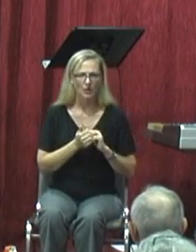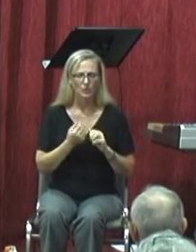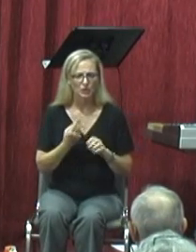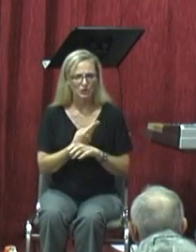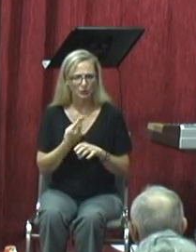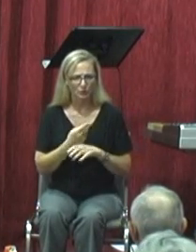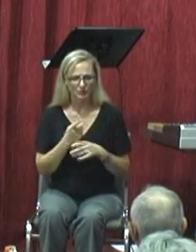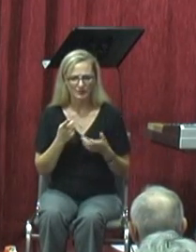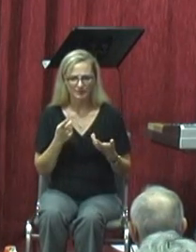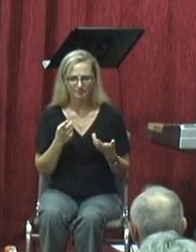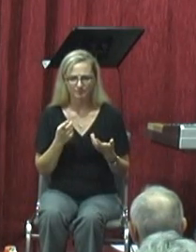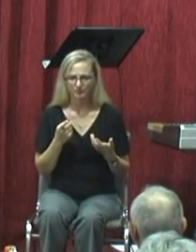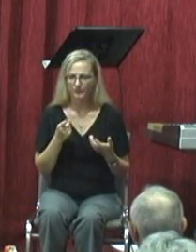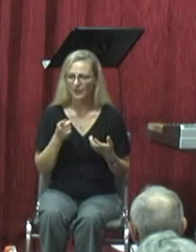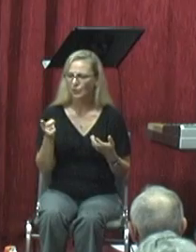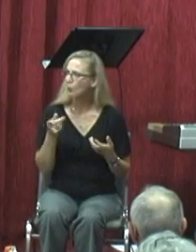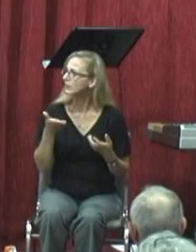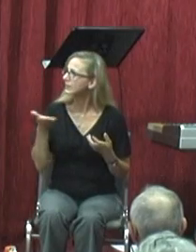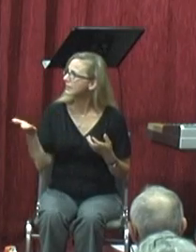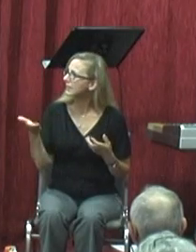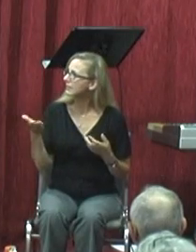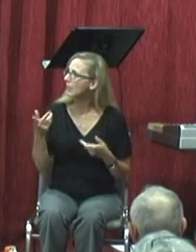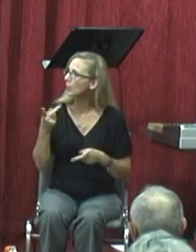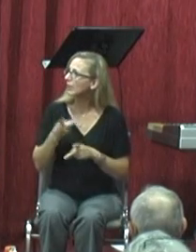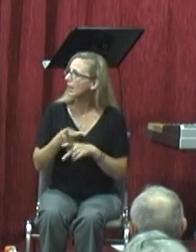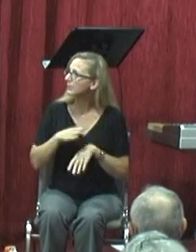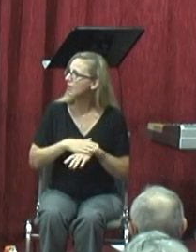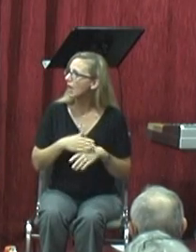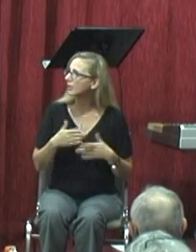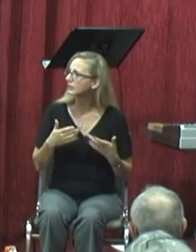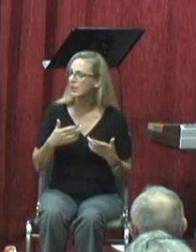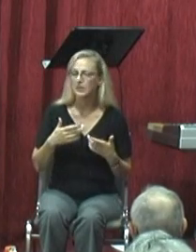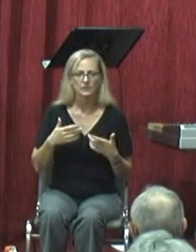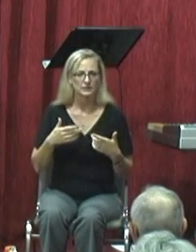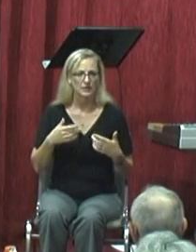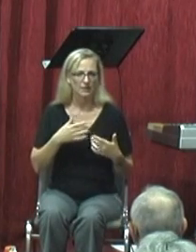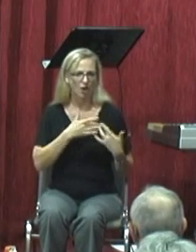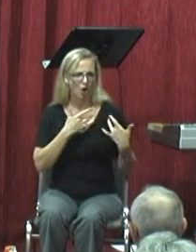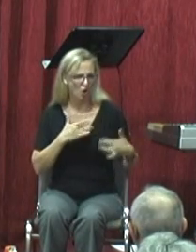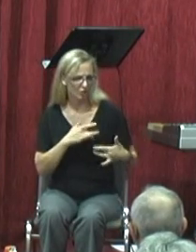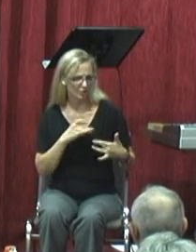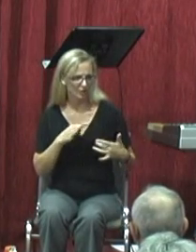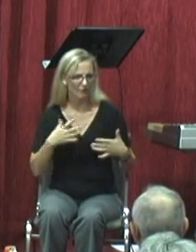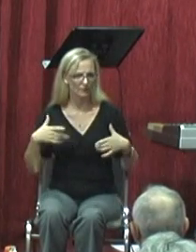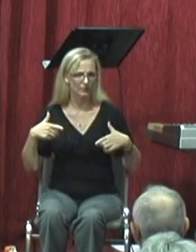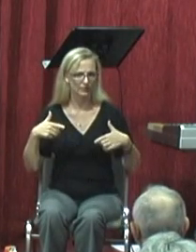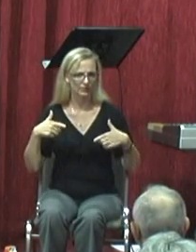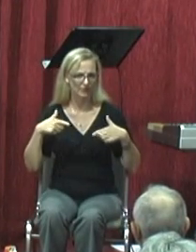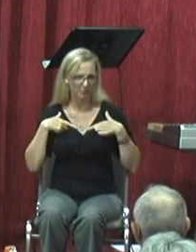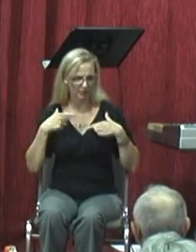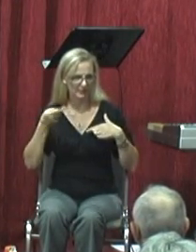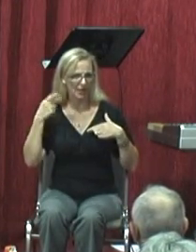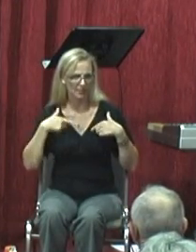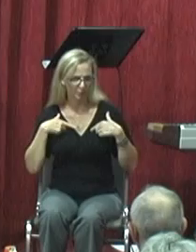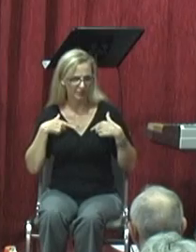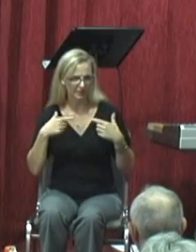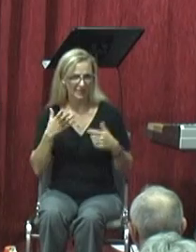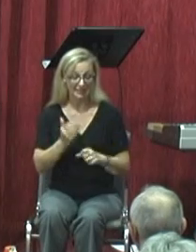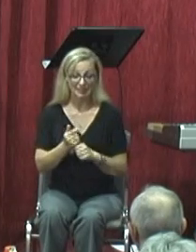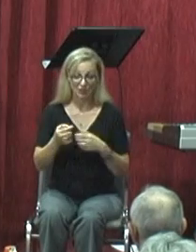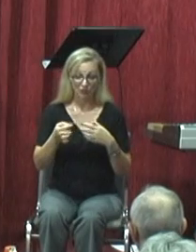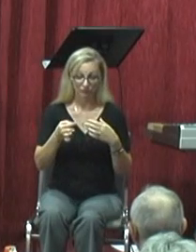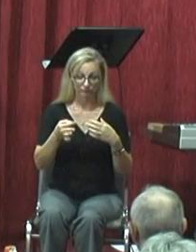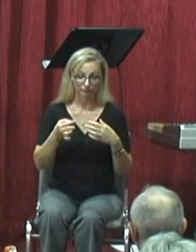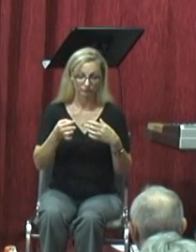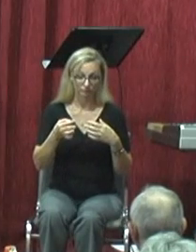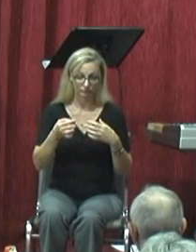things that were kept on the heart of the high priest. And the getting direction for God was